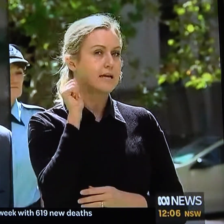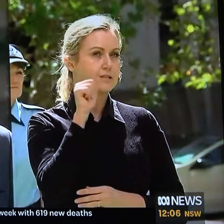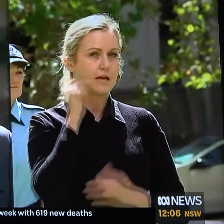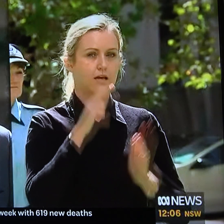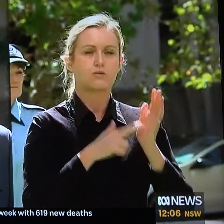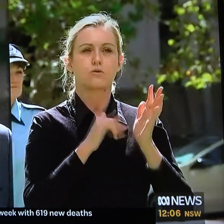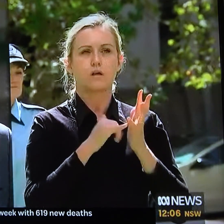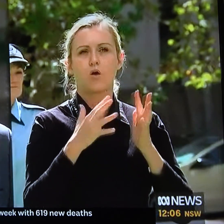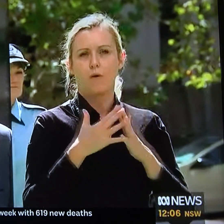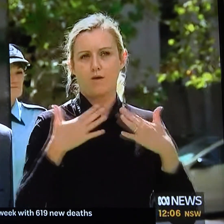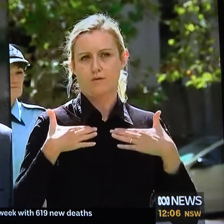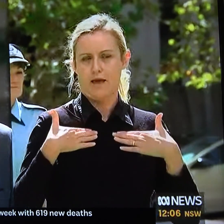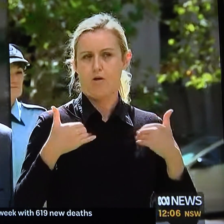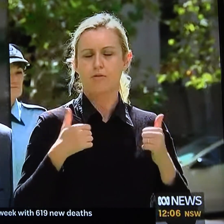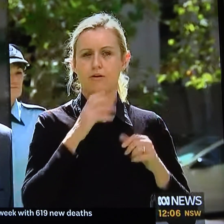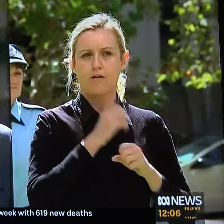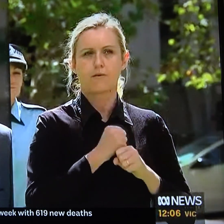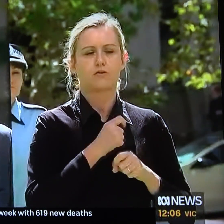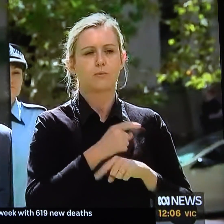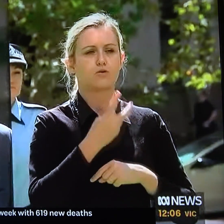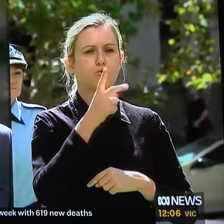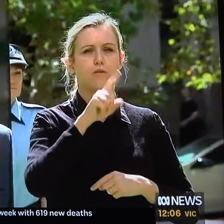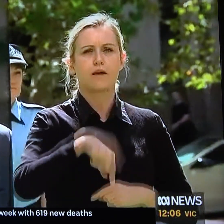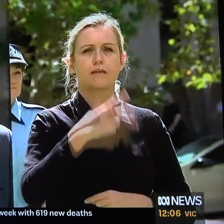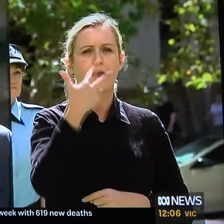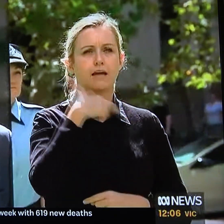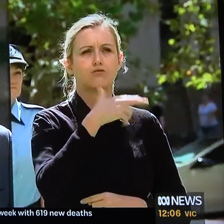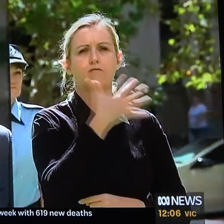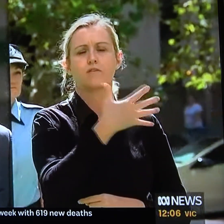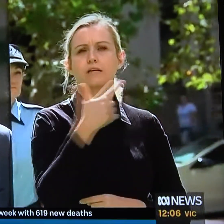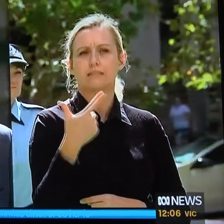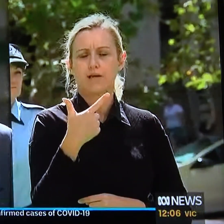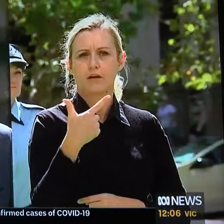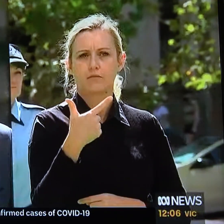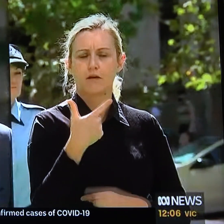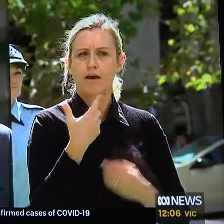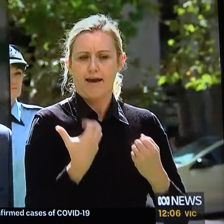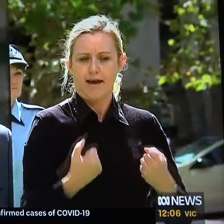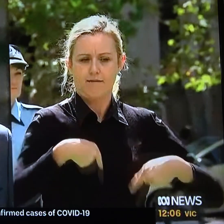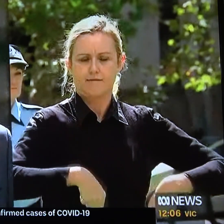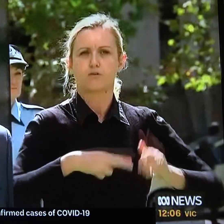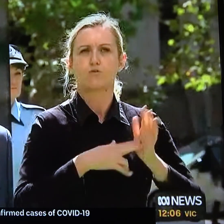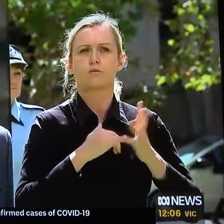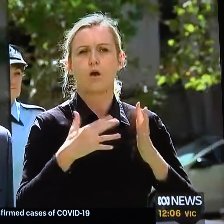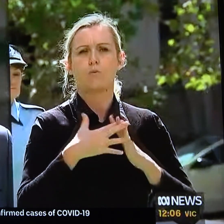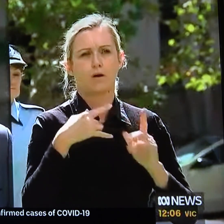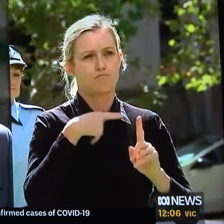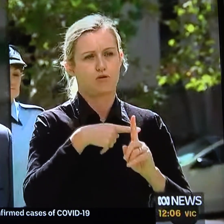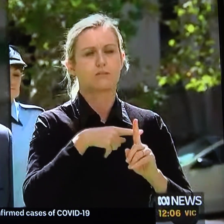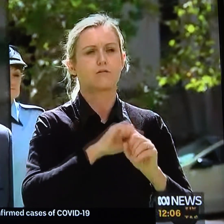Wales. Health has now revised that figure, and I'll ask Dr. Selvey to explain why in a